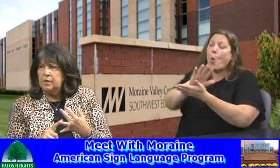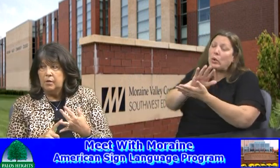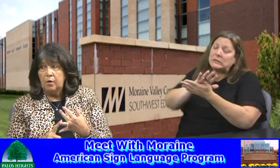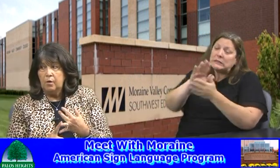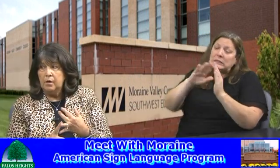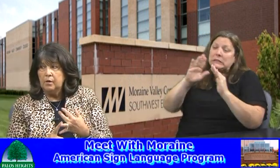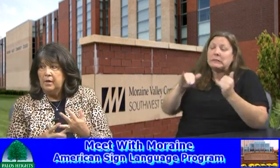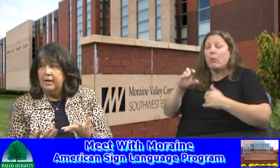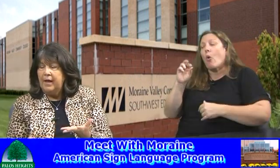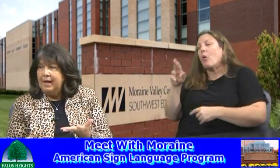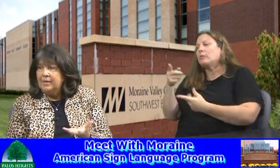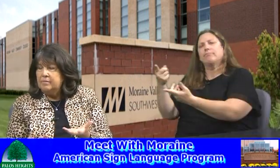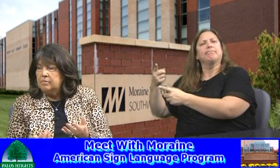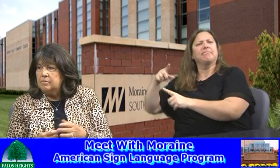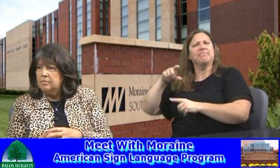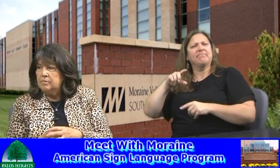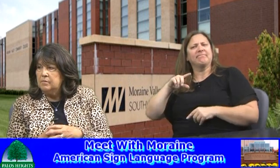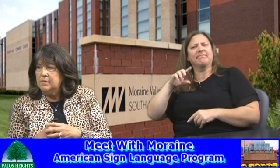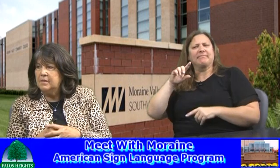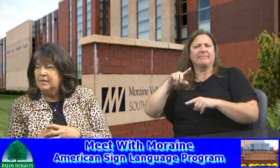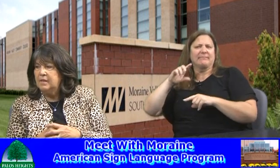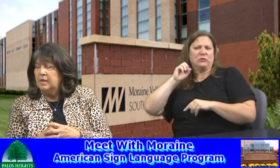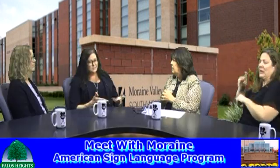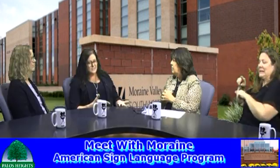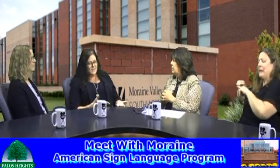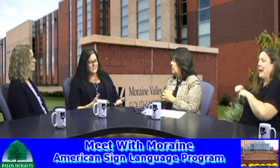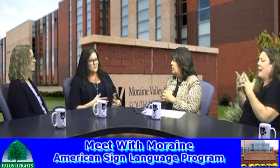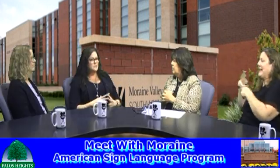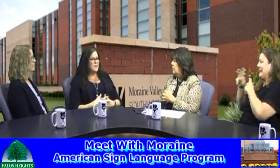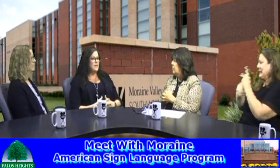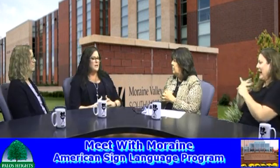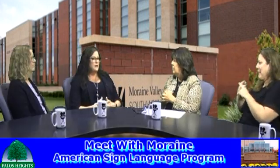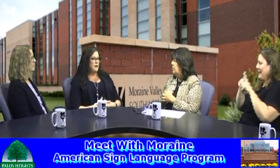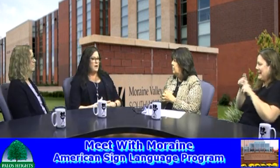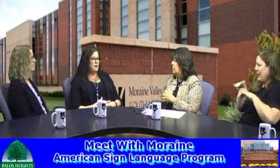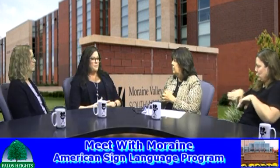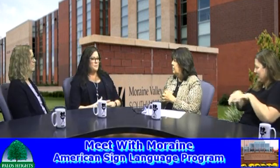system? Depending on the nature of the test that you